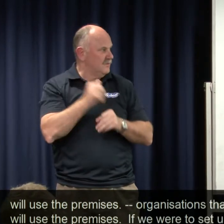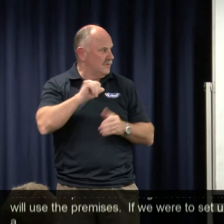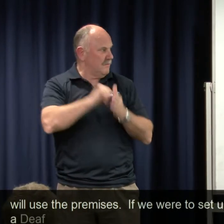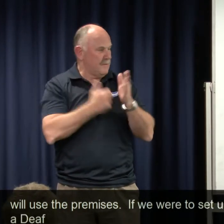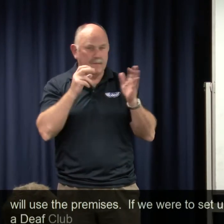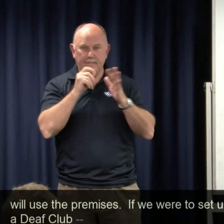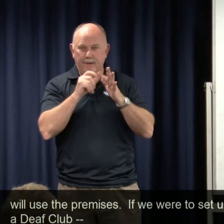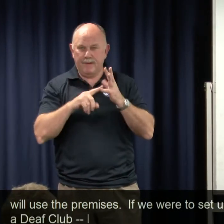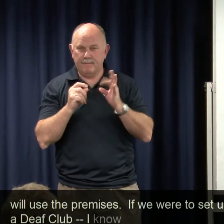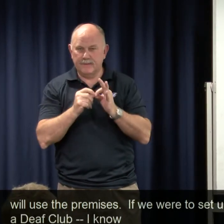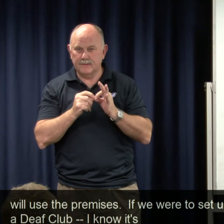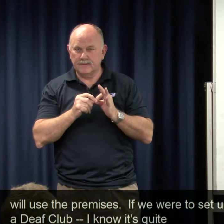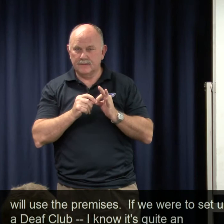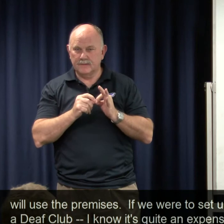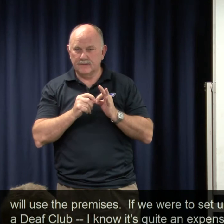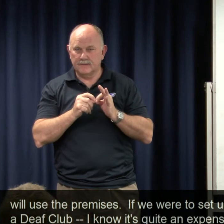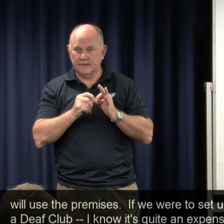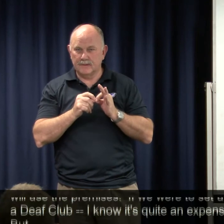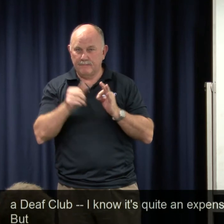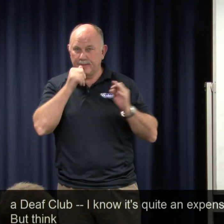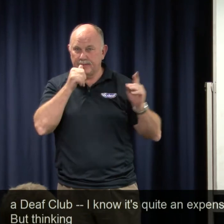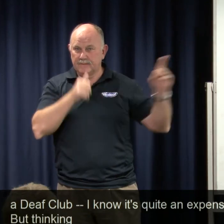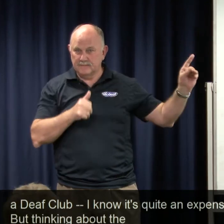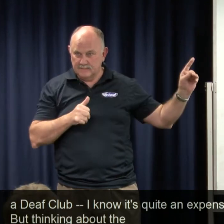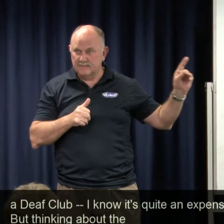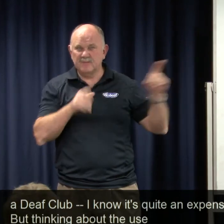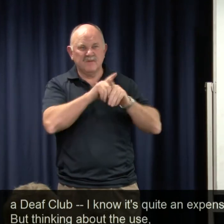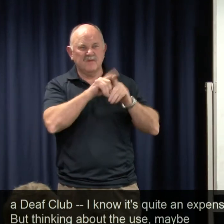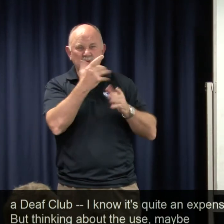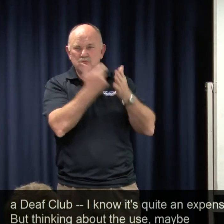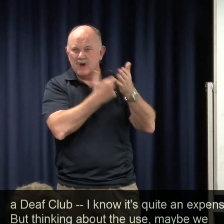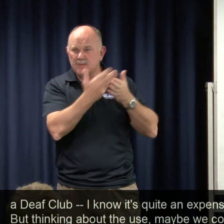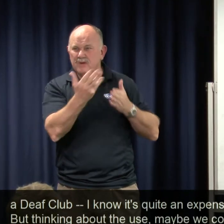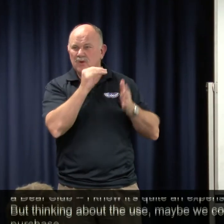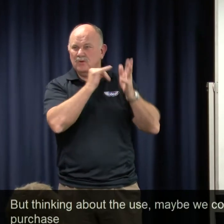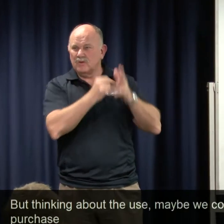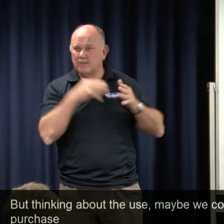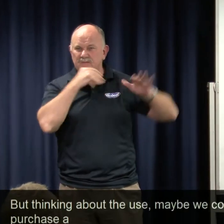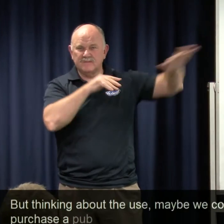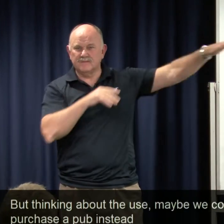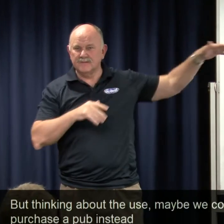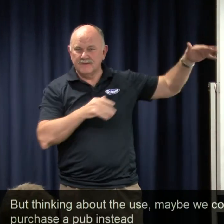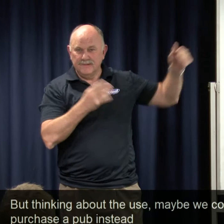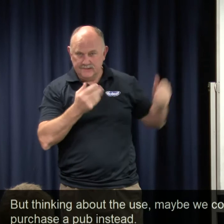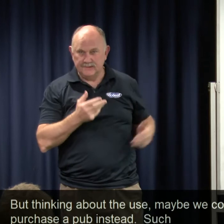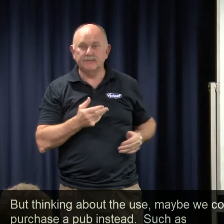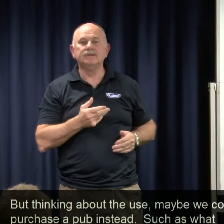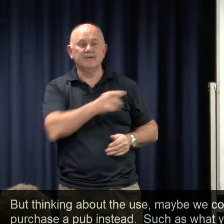use, maybe we could purchase a pub instead, such as what you have in the Richmond area or